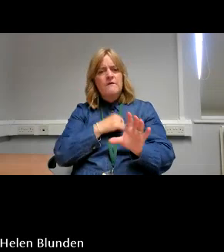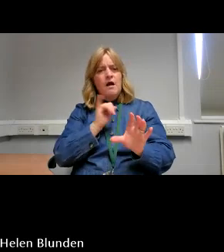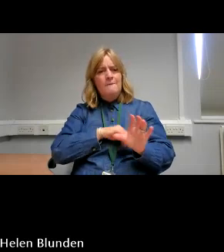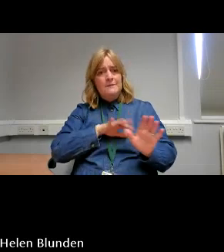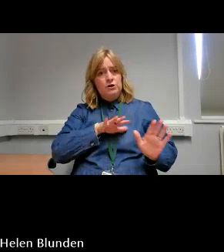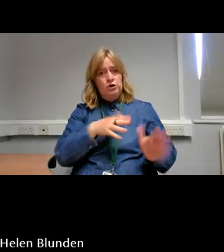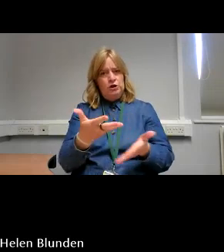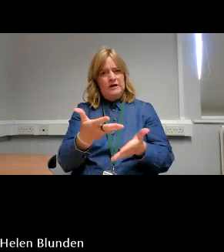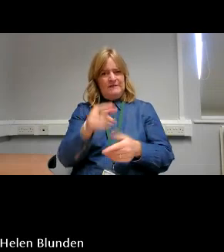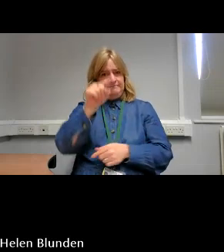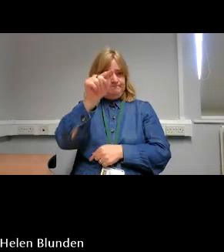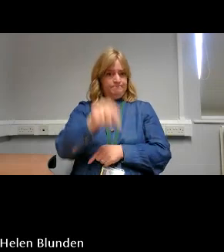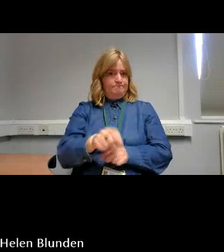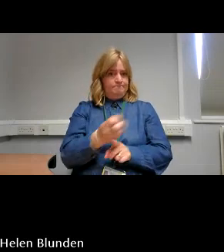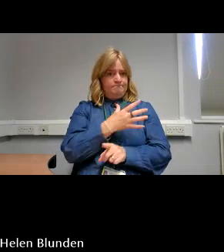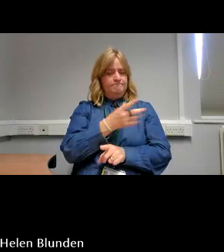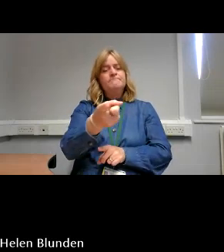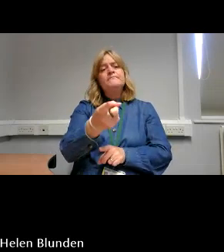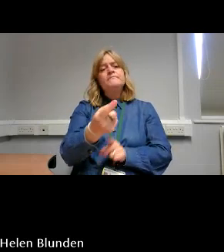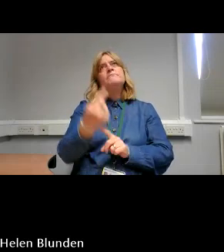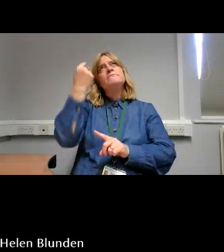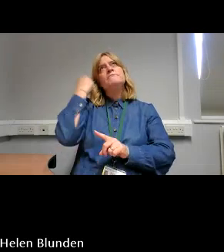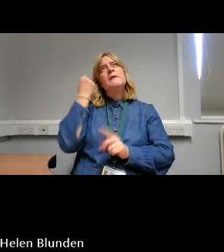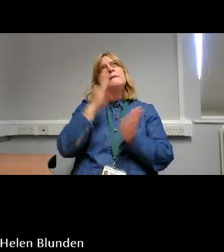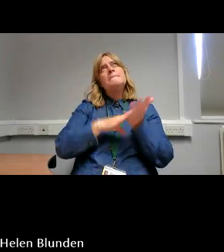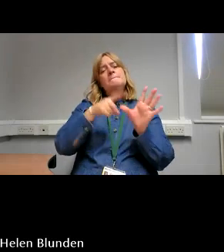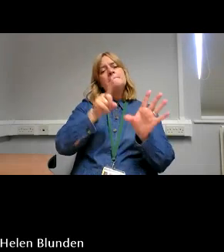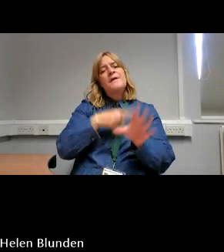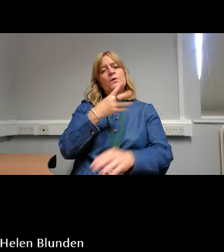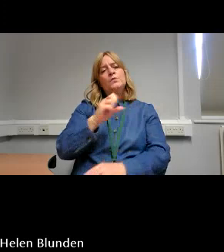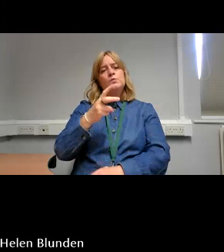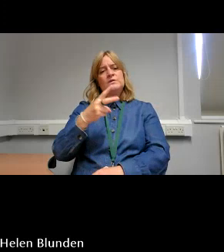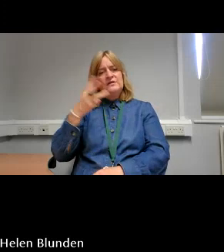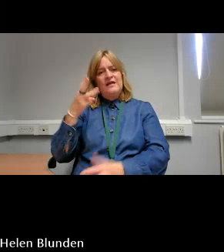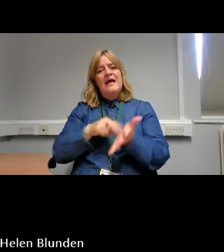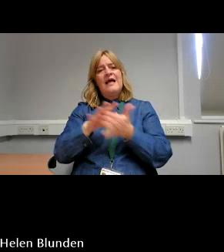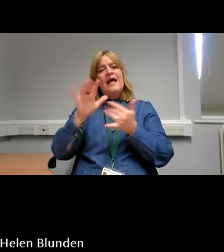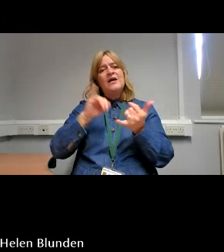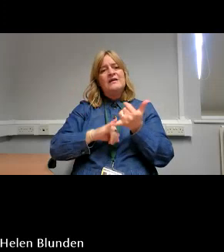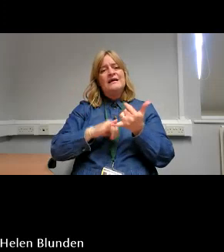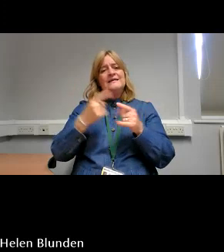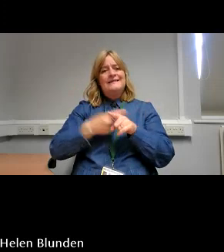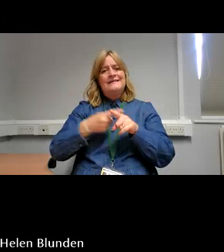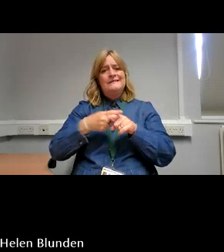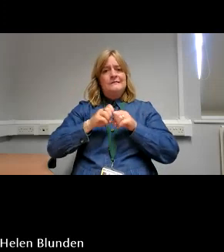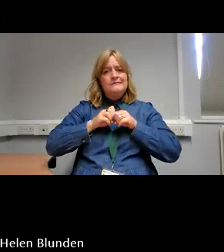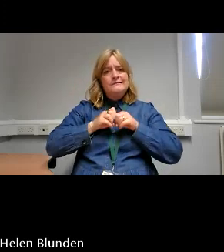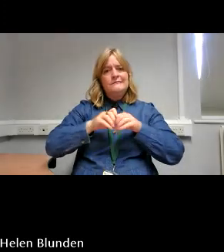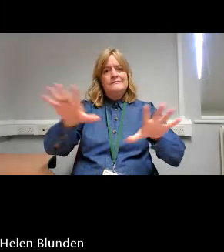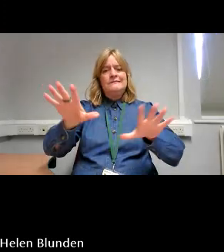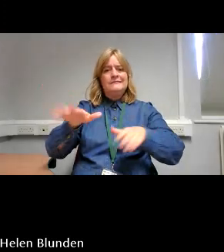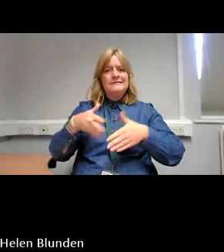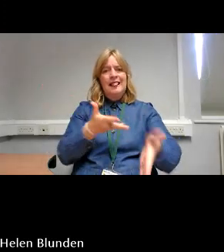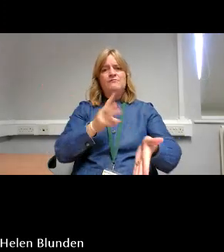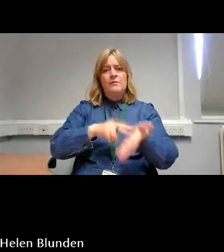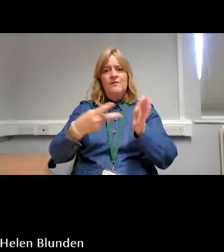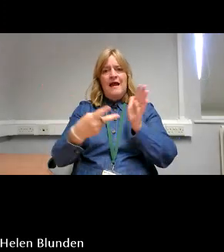slide. So back in May 2023, NHS England published a delivery plan for recovery and access to primary